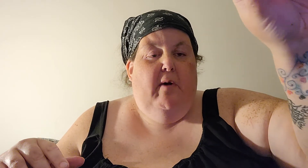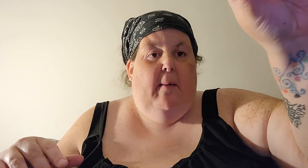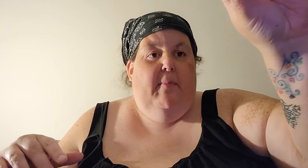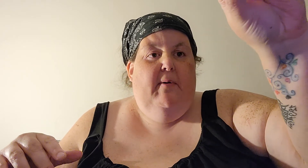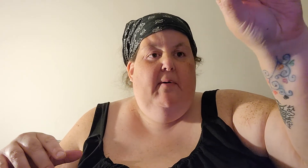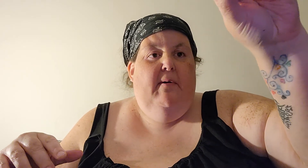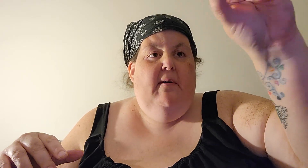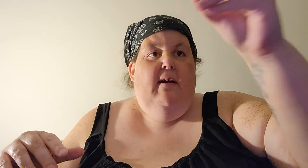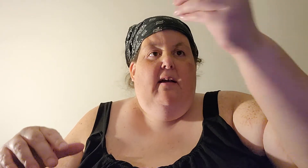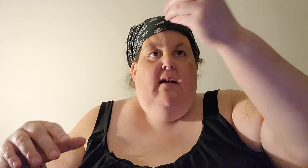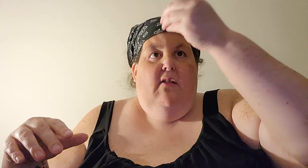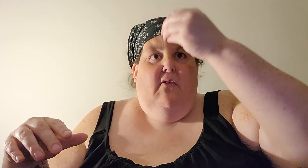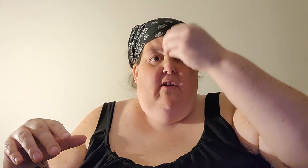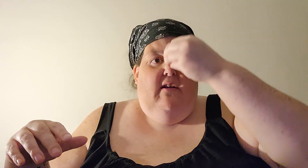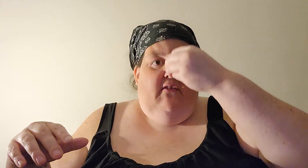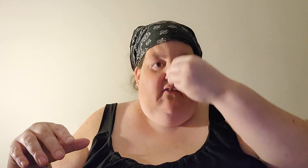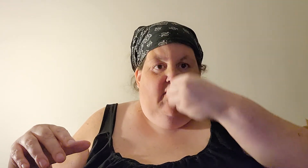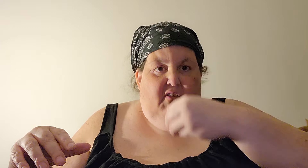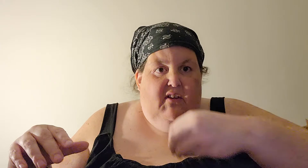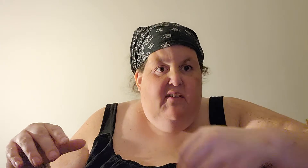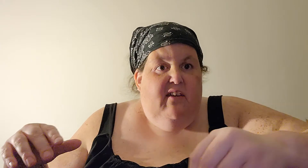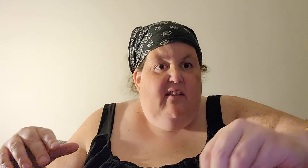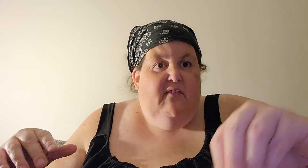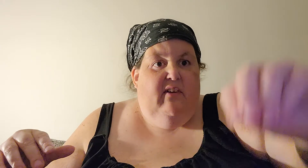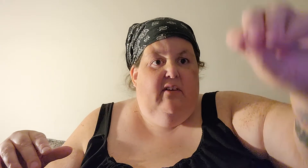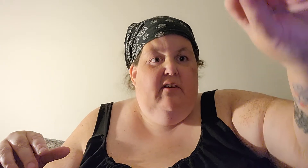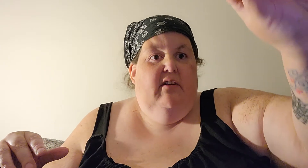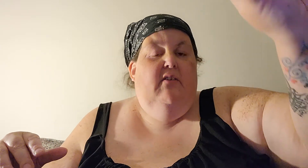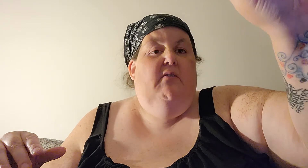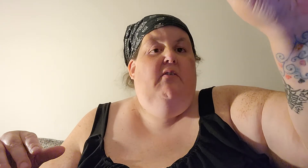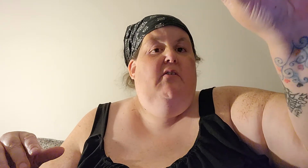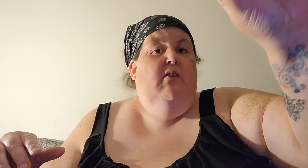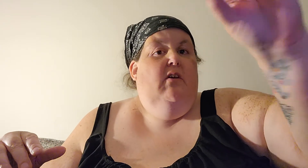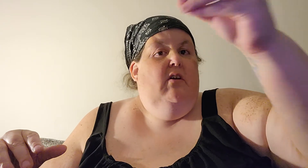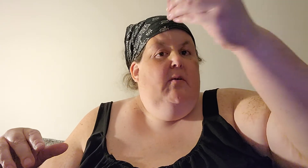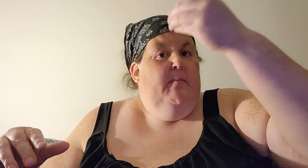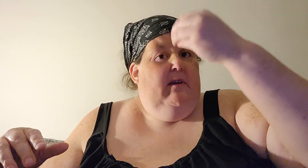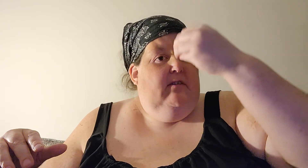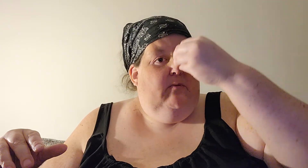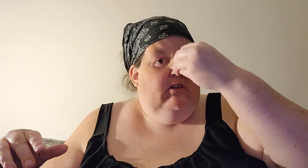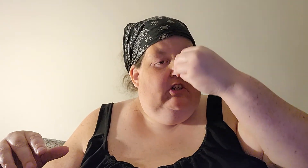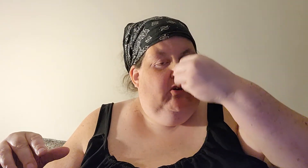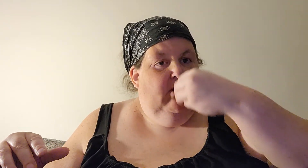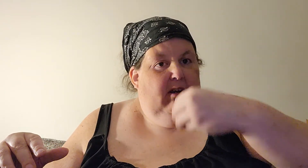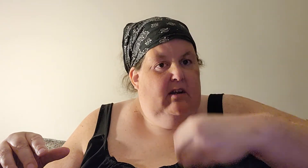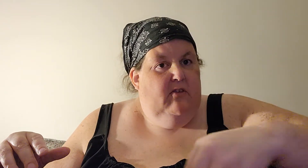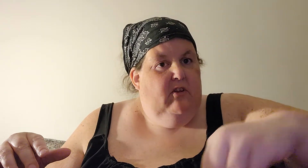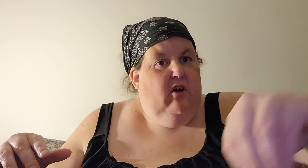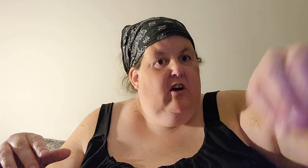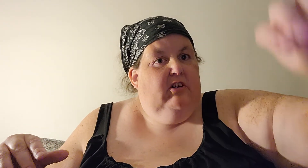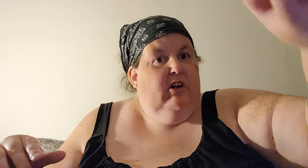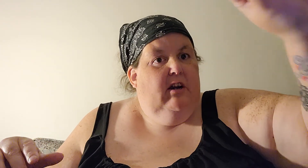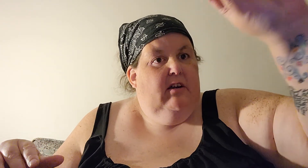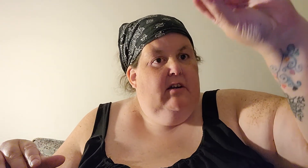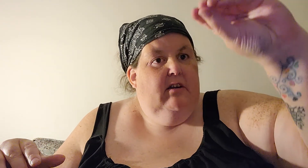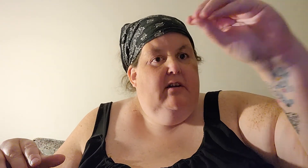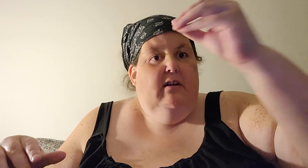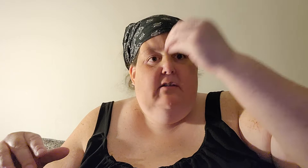up. This is elephant, you know, because we're showing the long trunk.